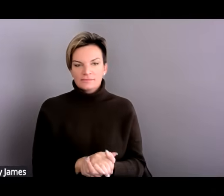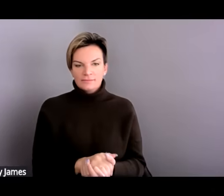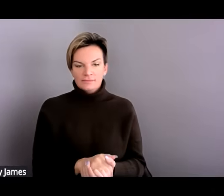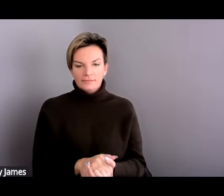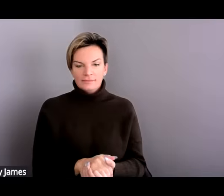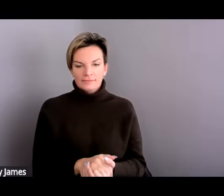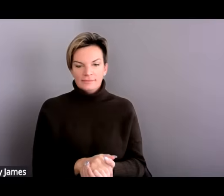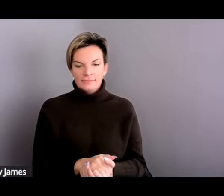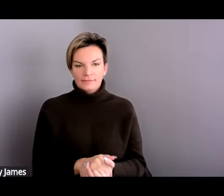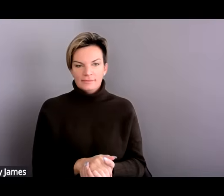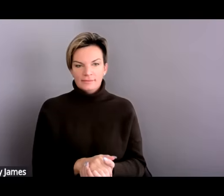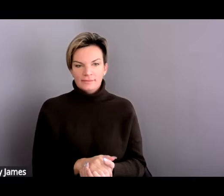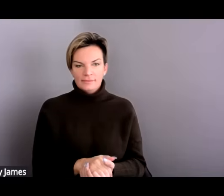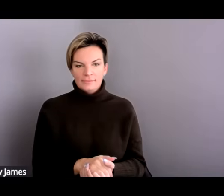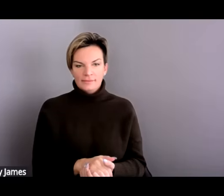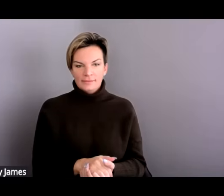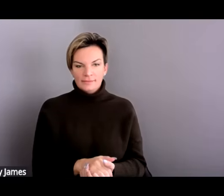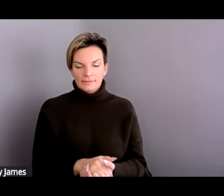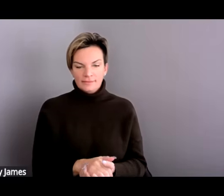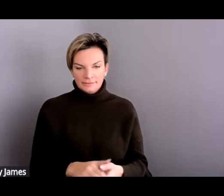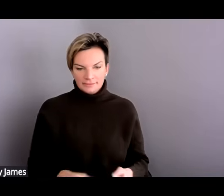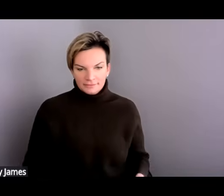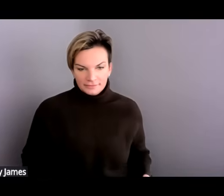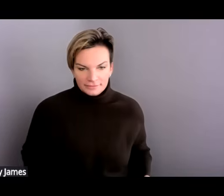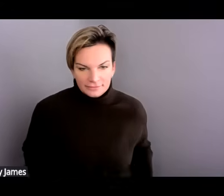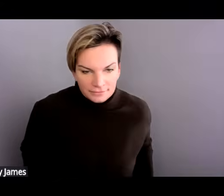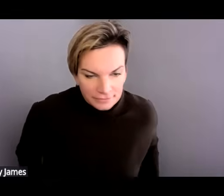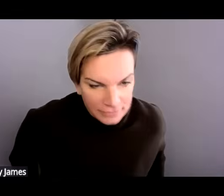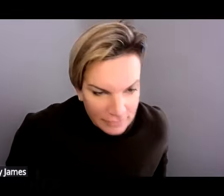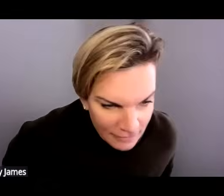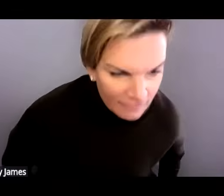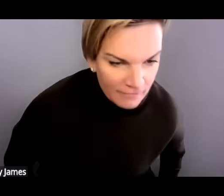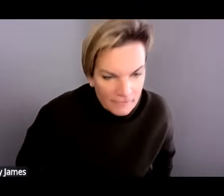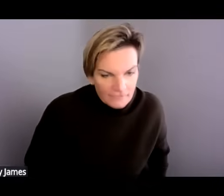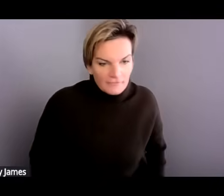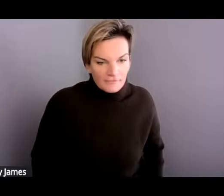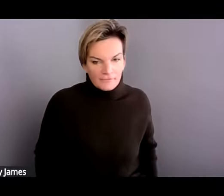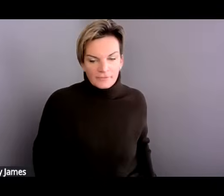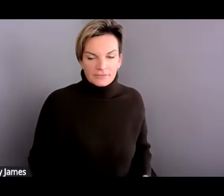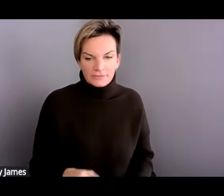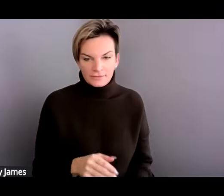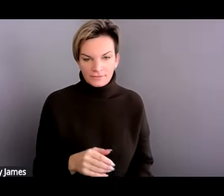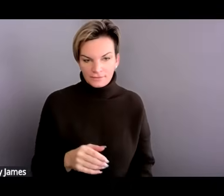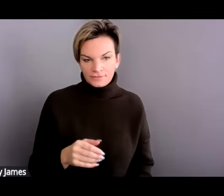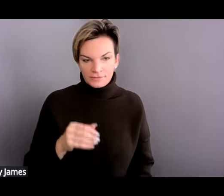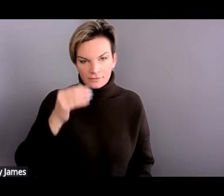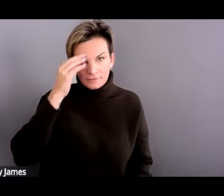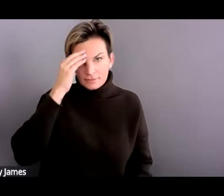I don't know. That's, like I said, Yeah.